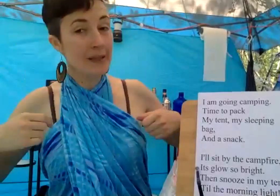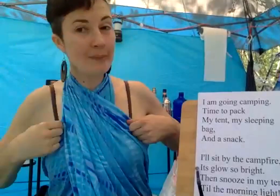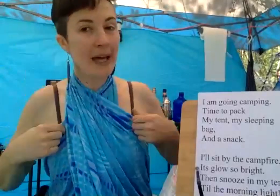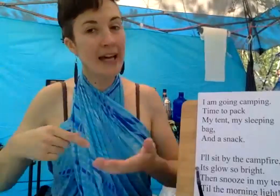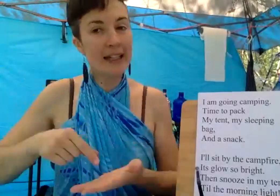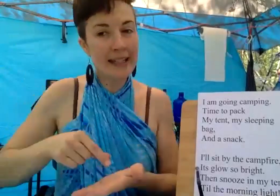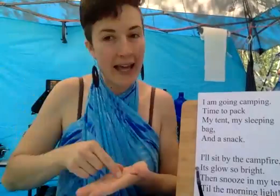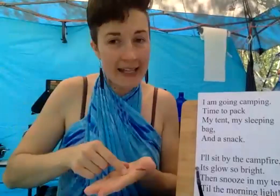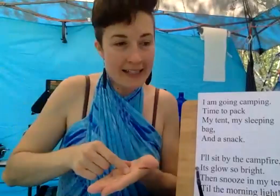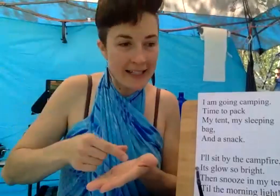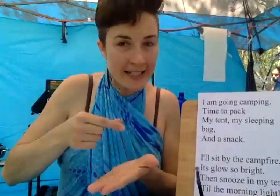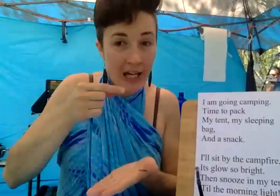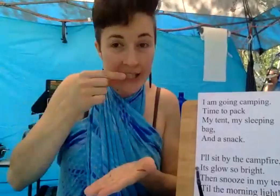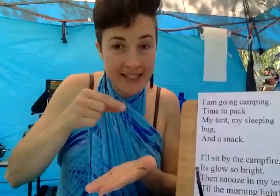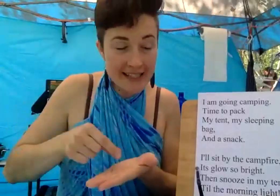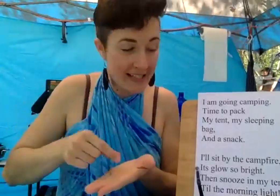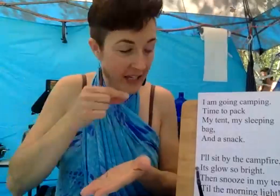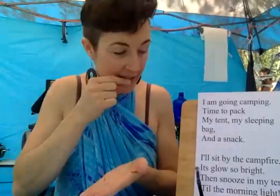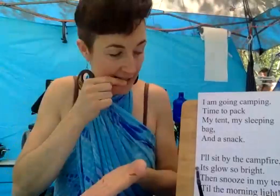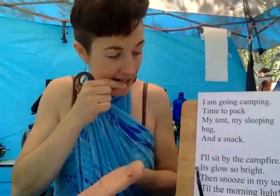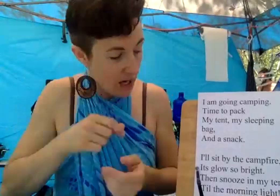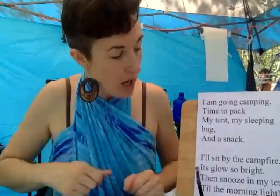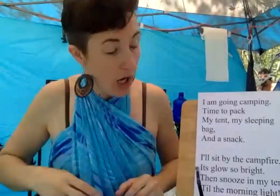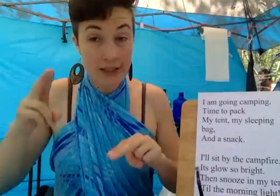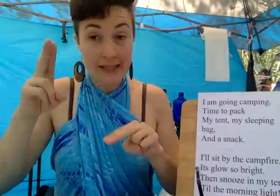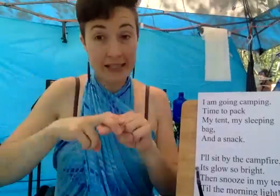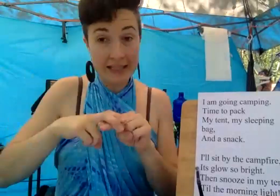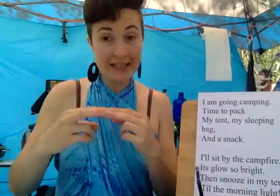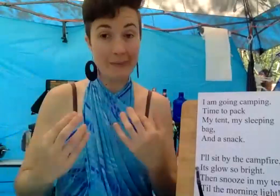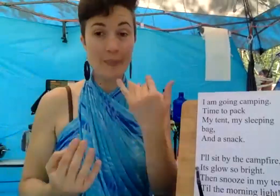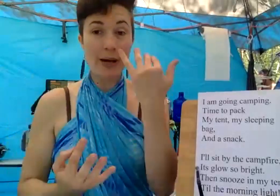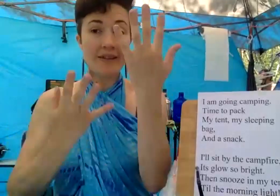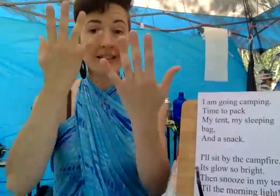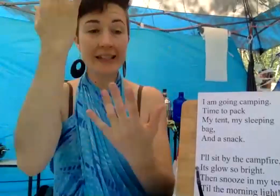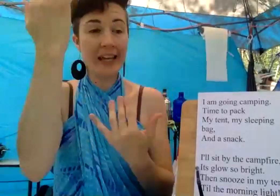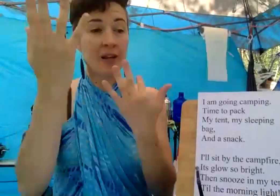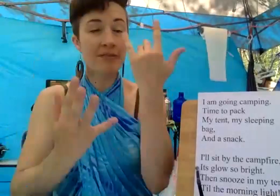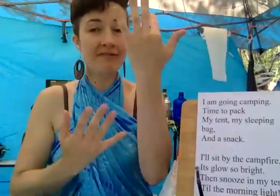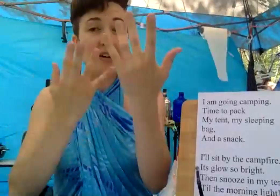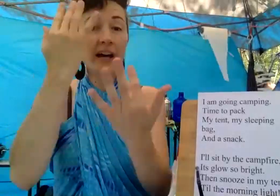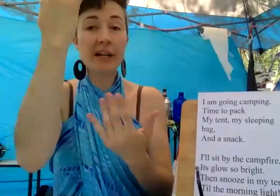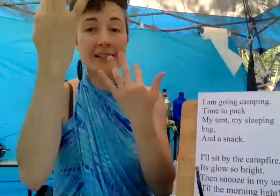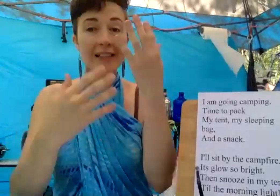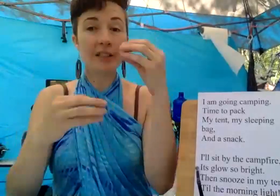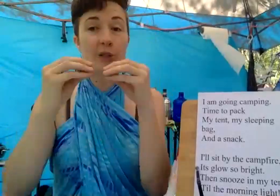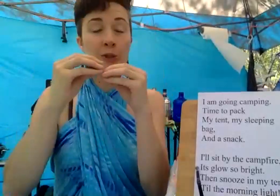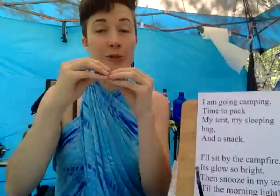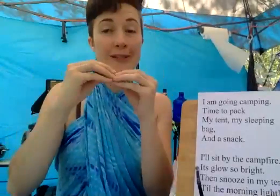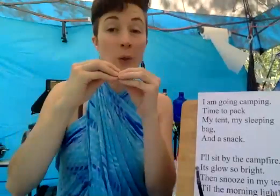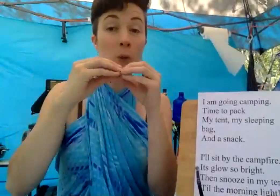sleeping bag, and a snack. I'll sit by the campfire, its glow